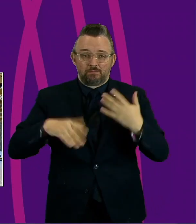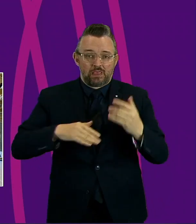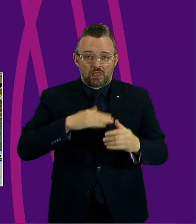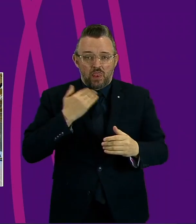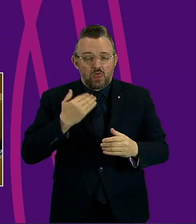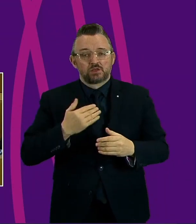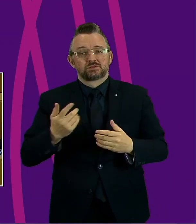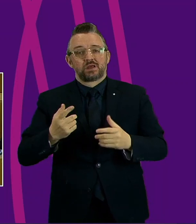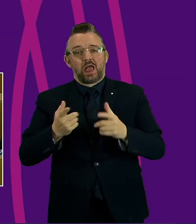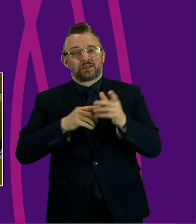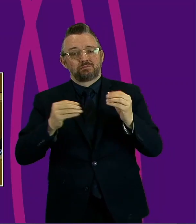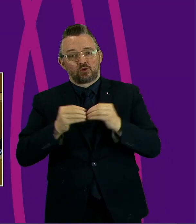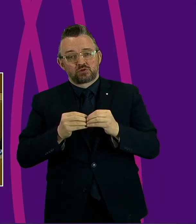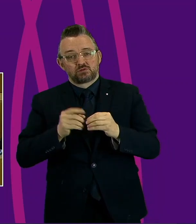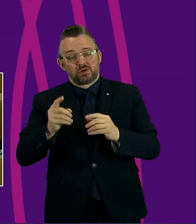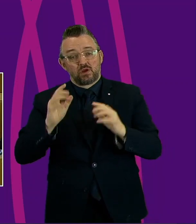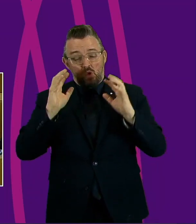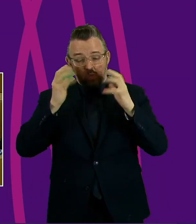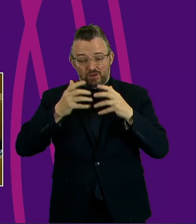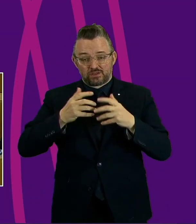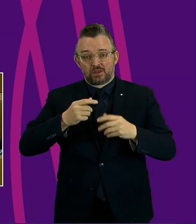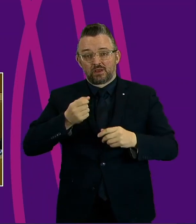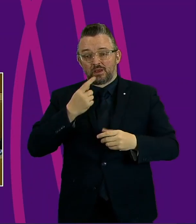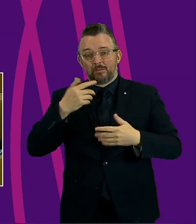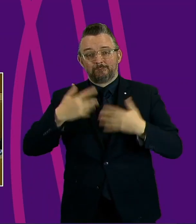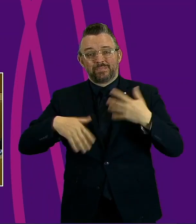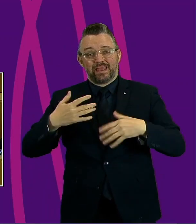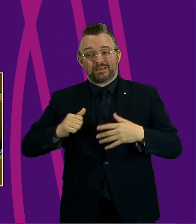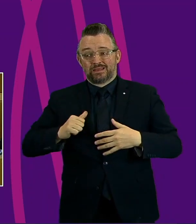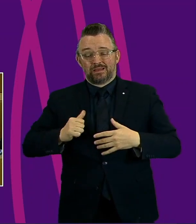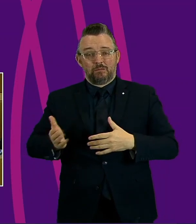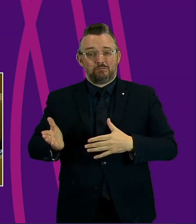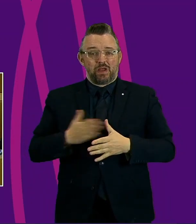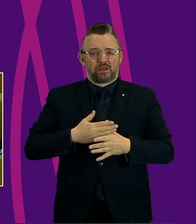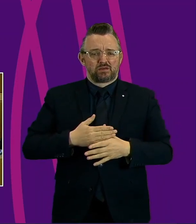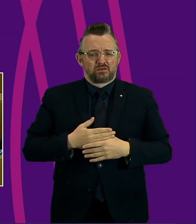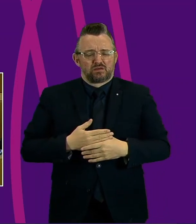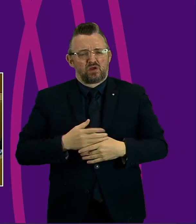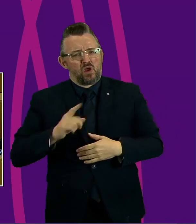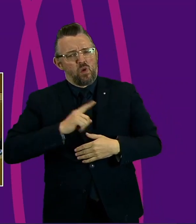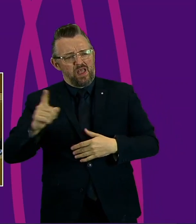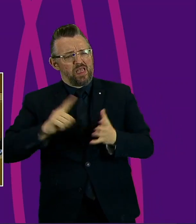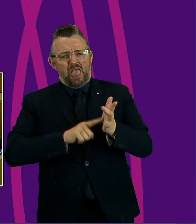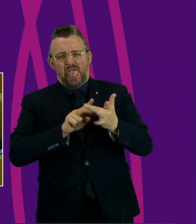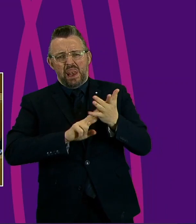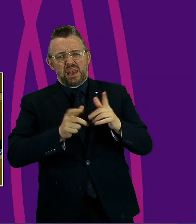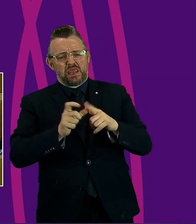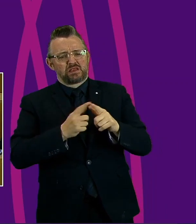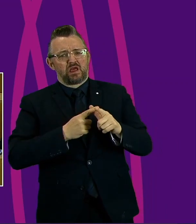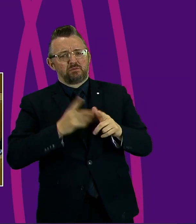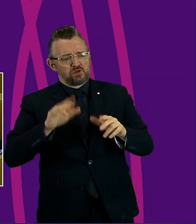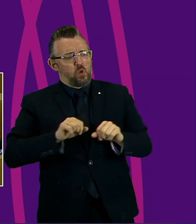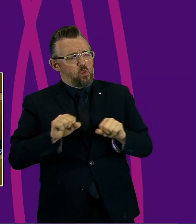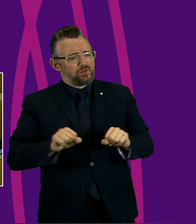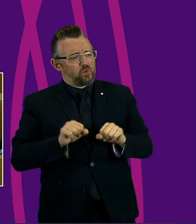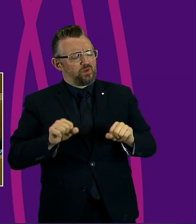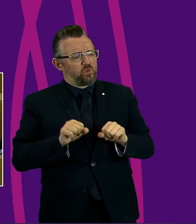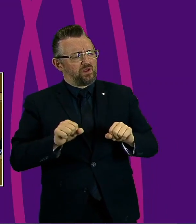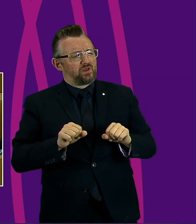antibiotics, but is worried that the pain will soon be back. Why does Linda have to wait until her health gets